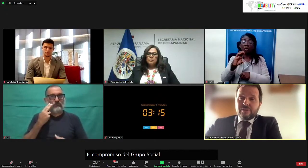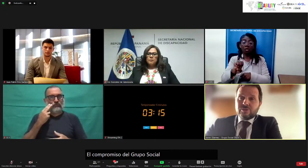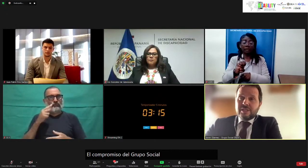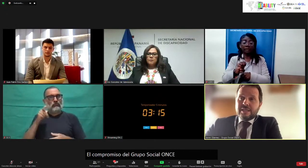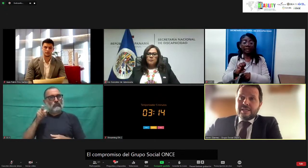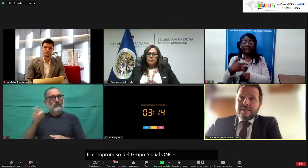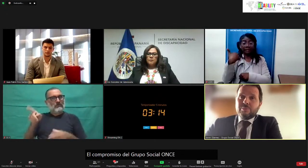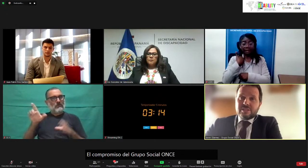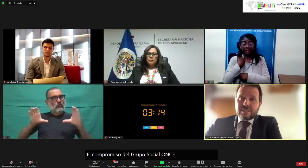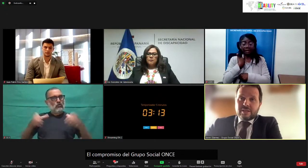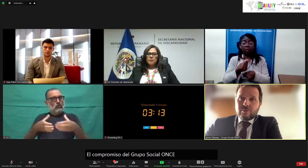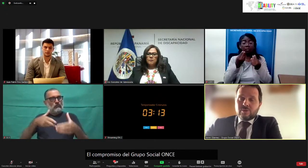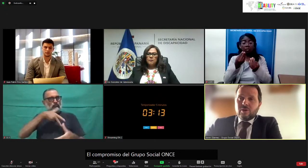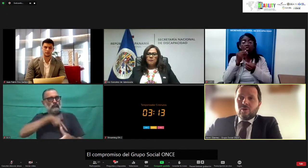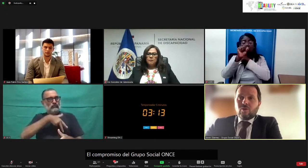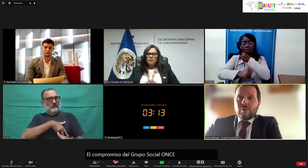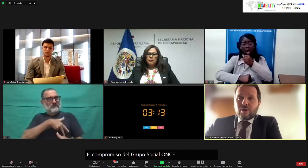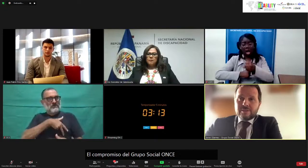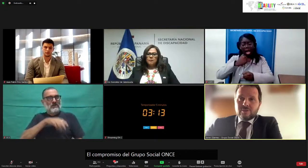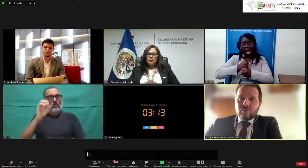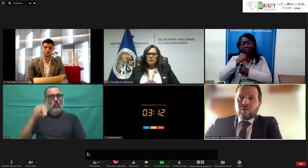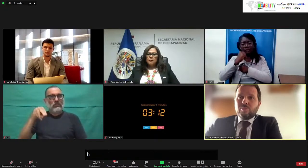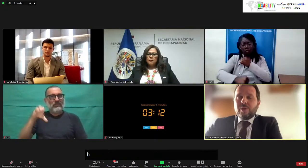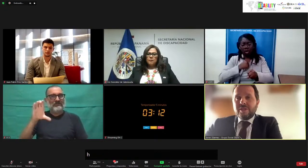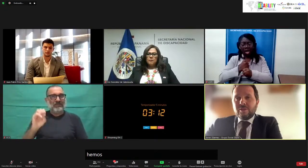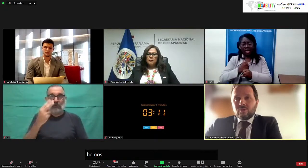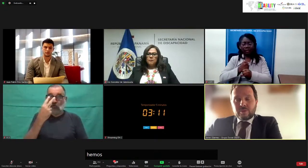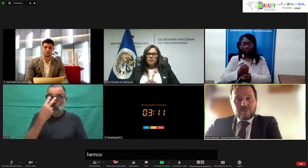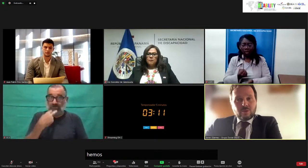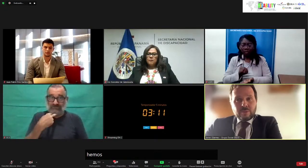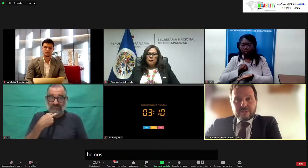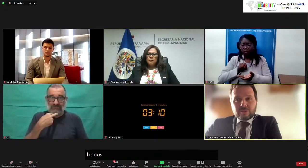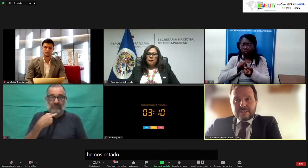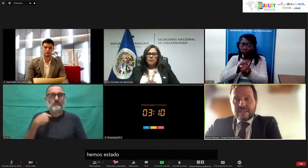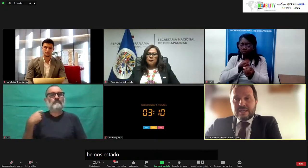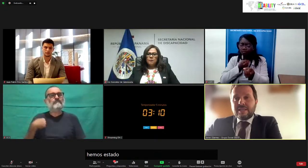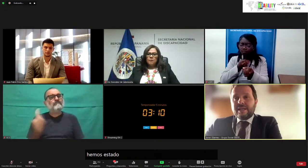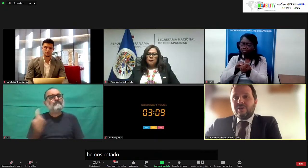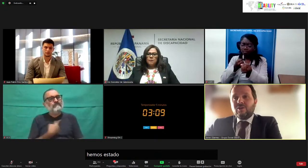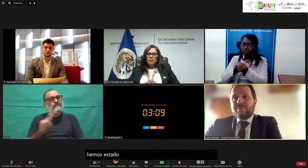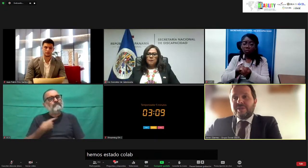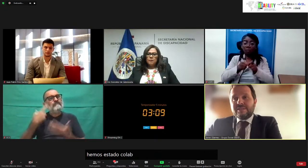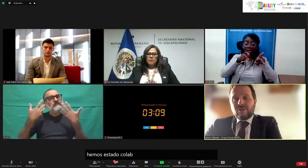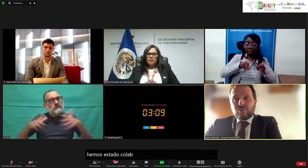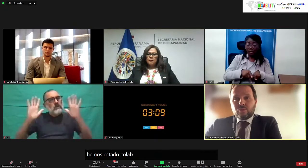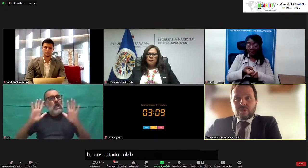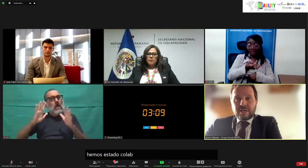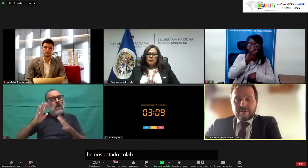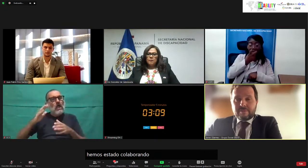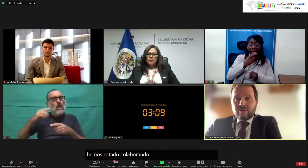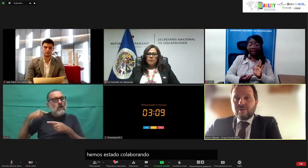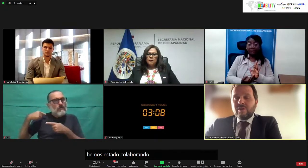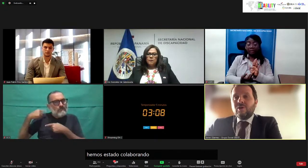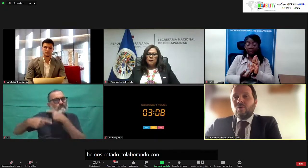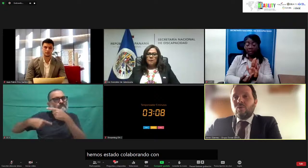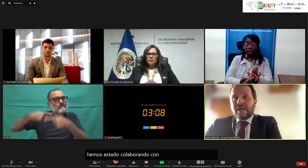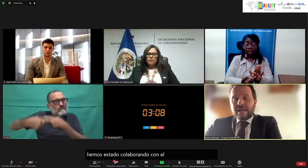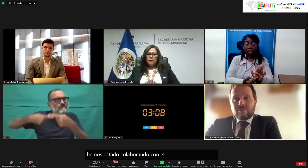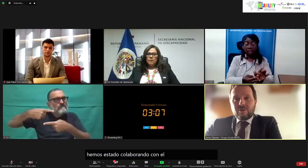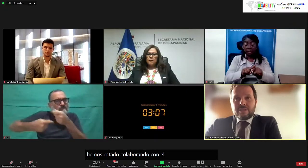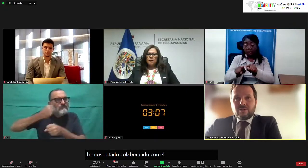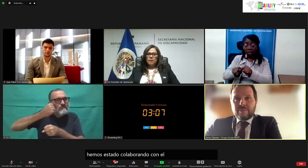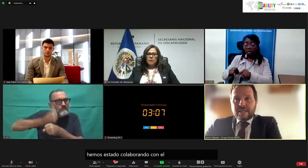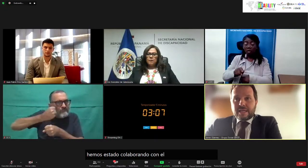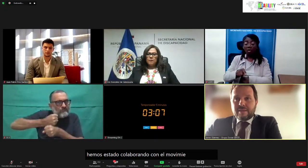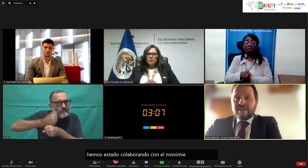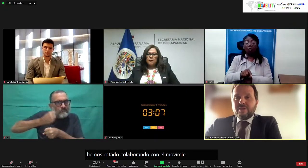has worked for a long time and we have been cooperating together with the movement of blind people in the region